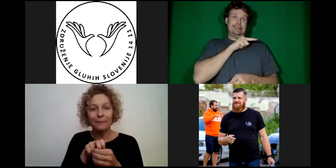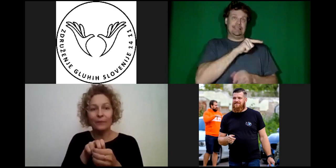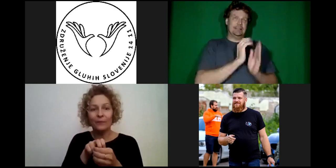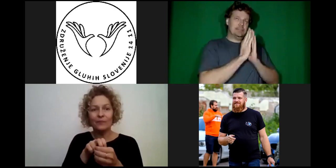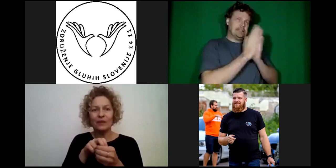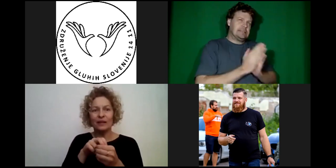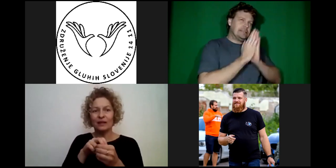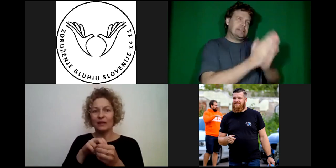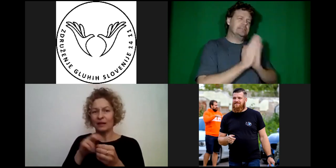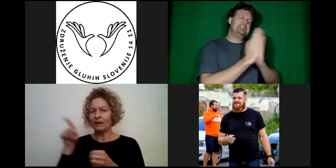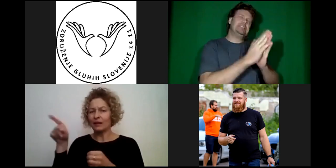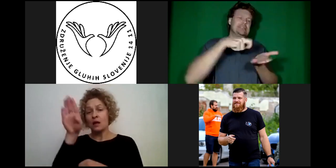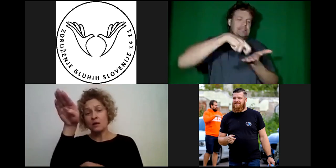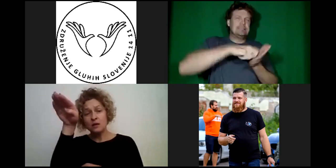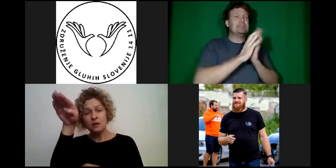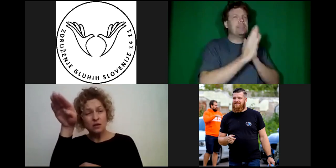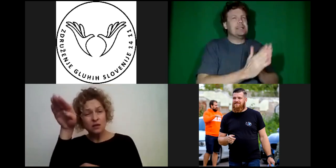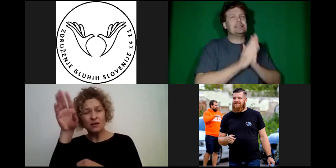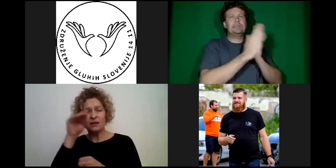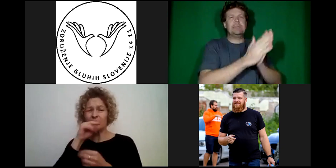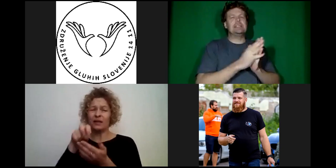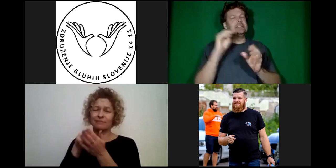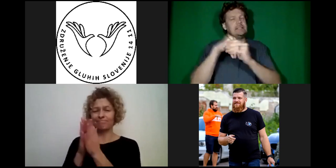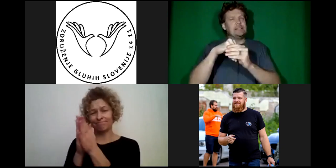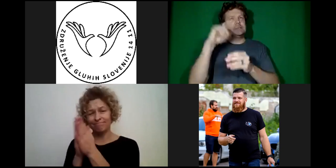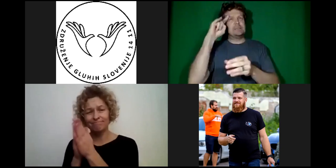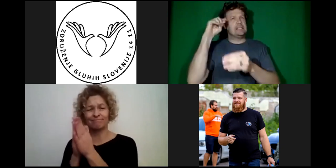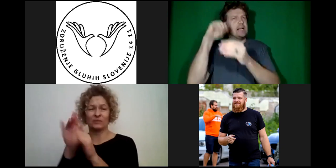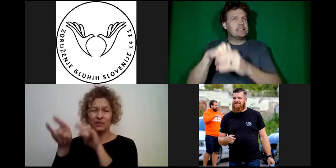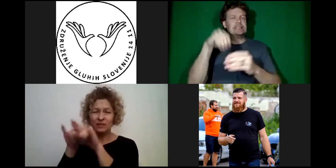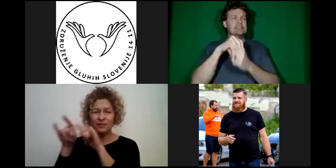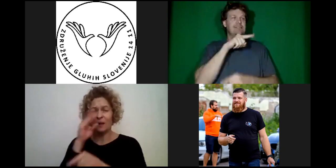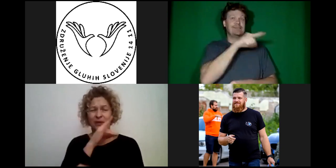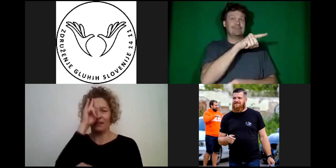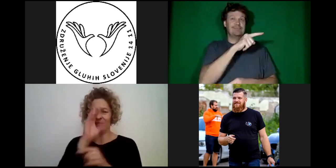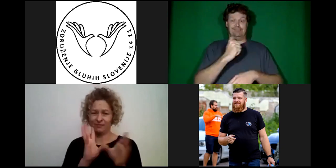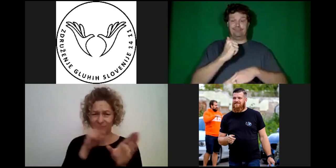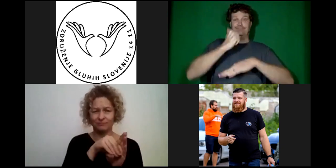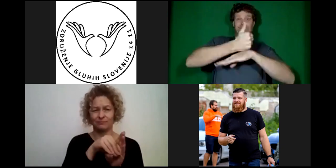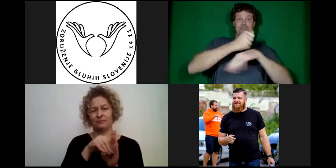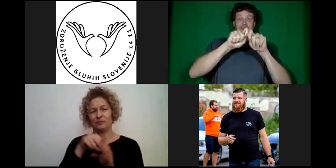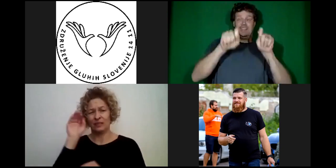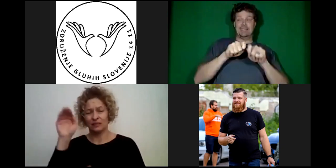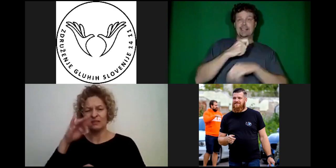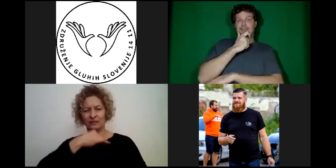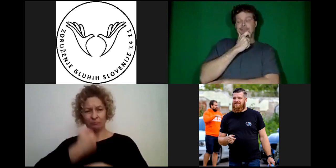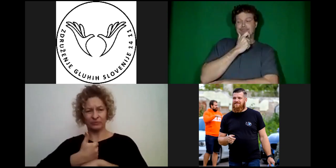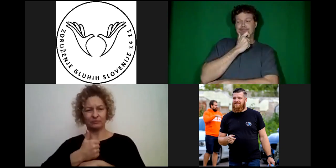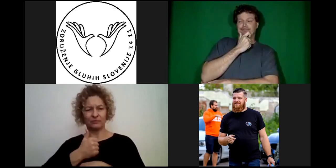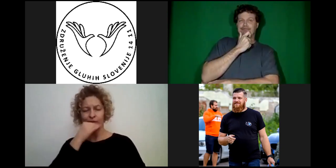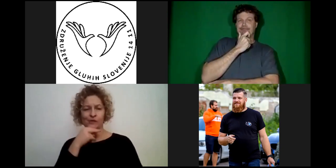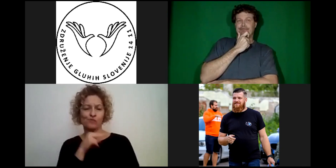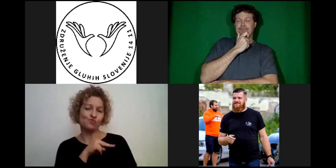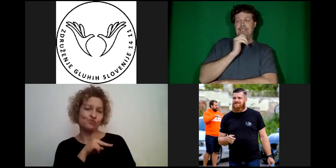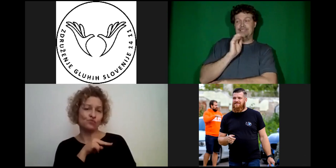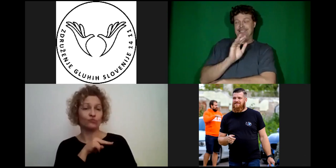match, in which they selected the best youth player. So my coach asked me to be allowed to be in that